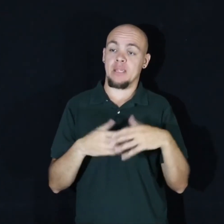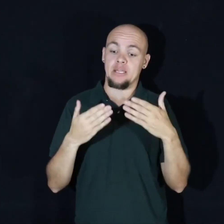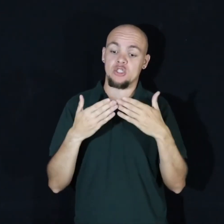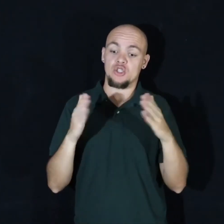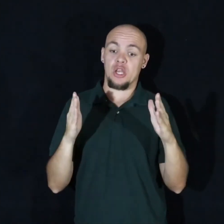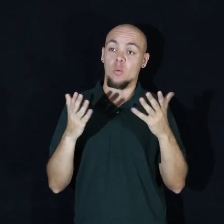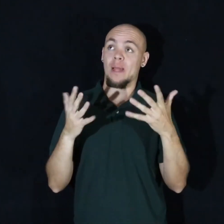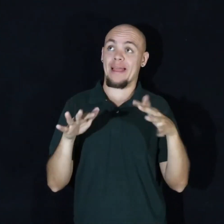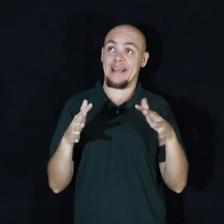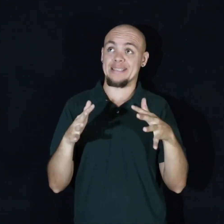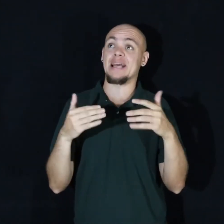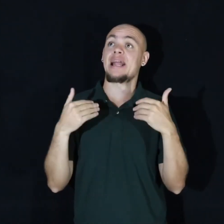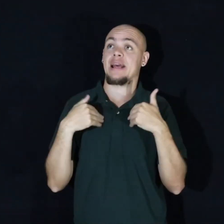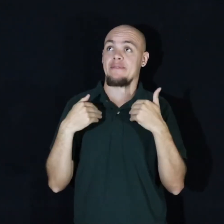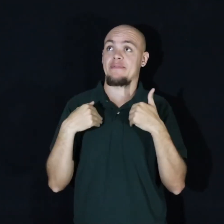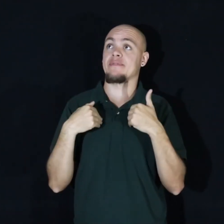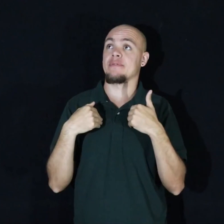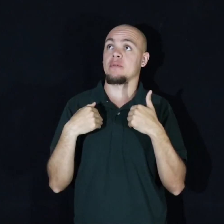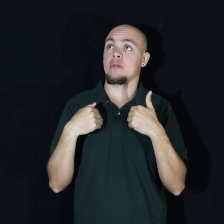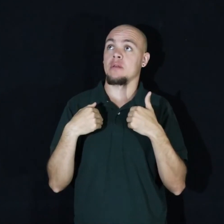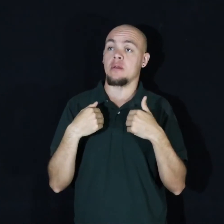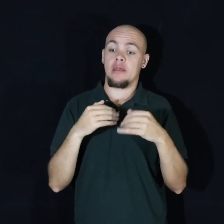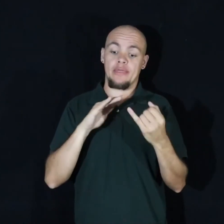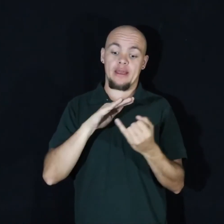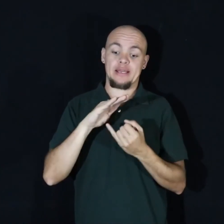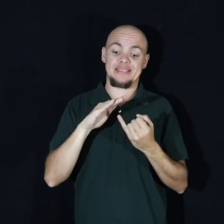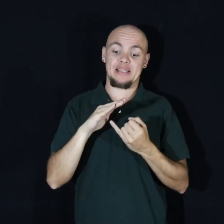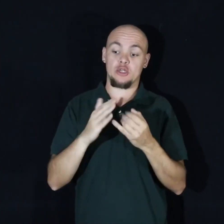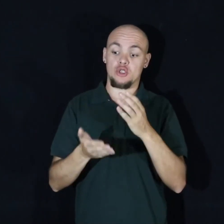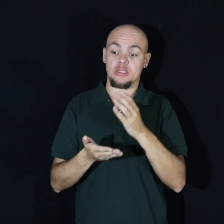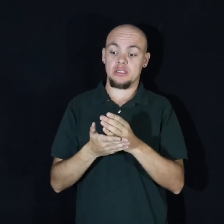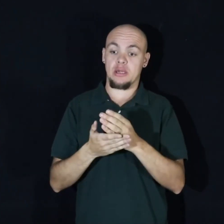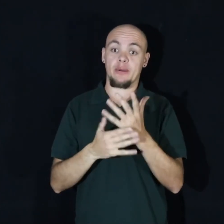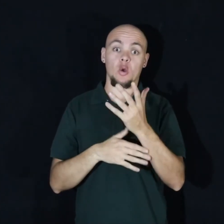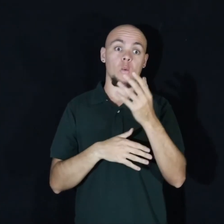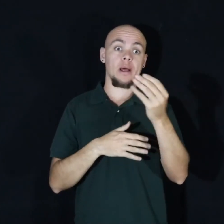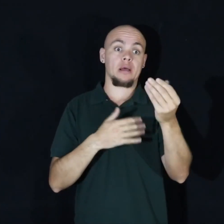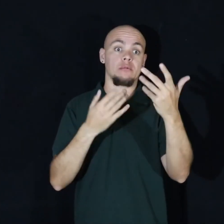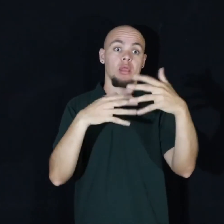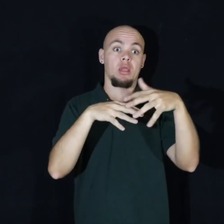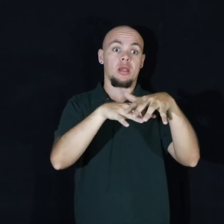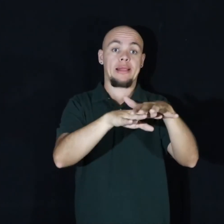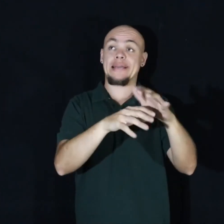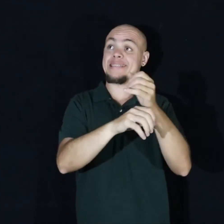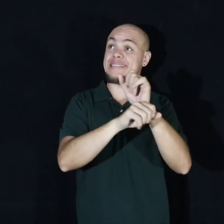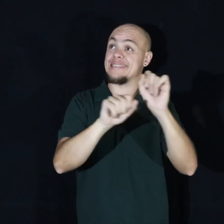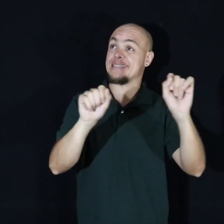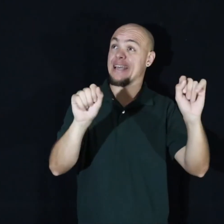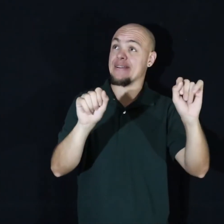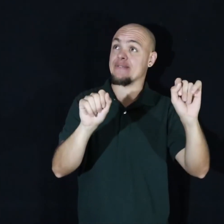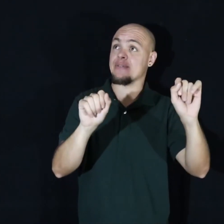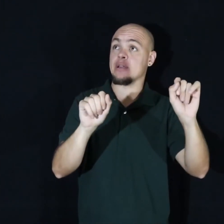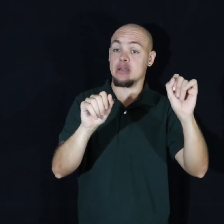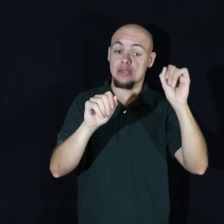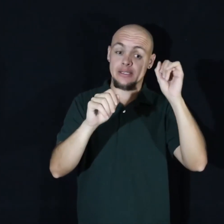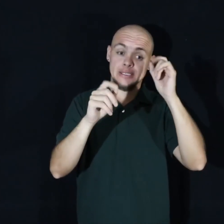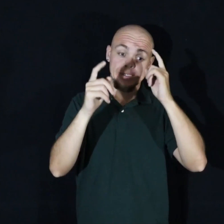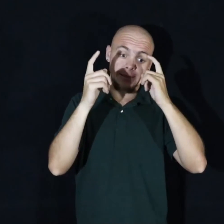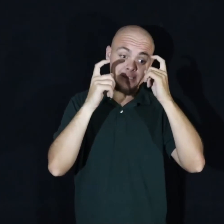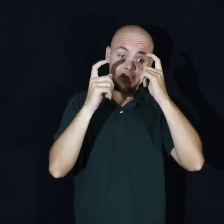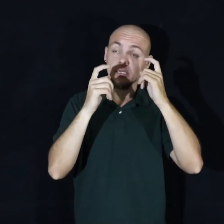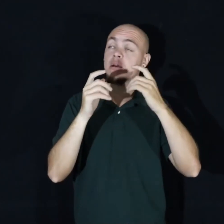anxious. There's just a lot of generalized anxiety out there about coming out of our isolation. What's going to happen?